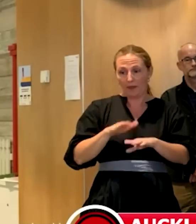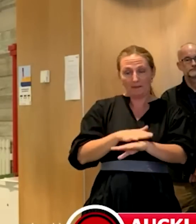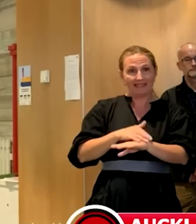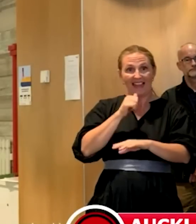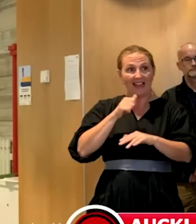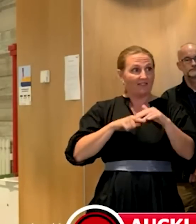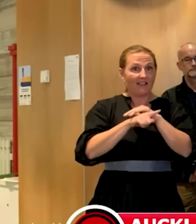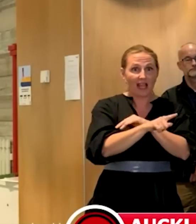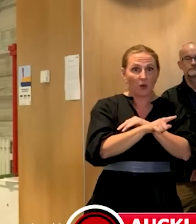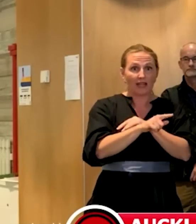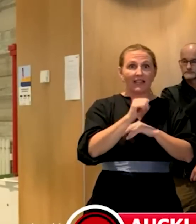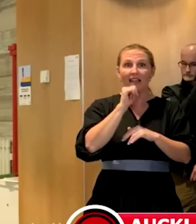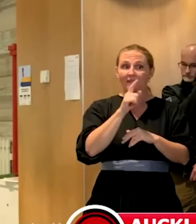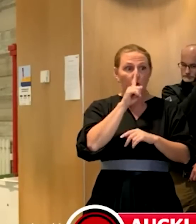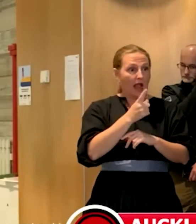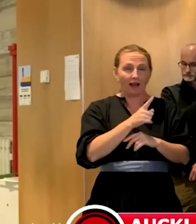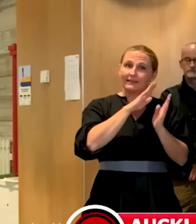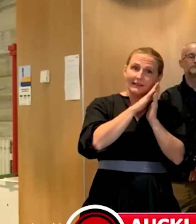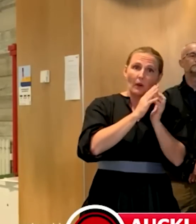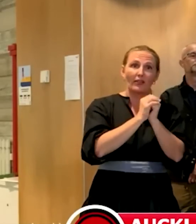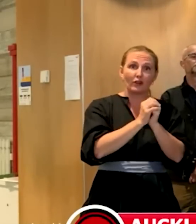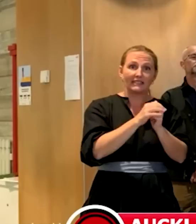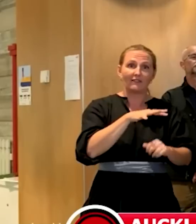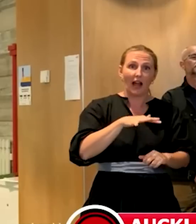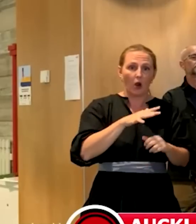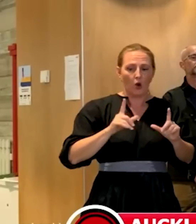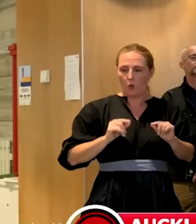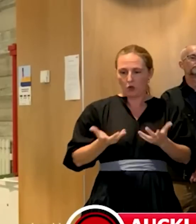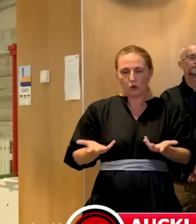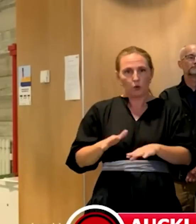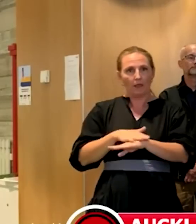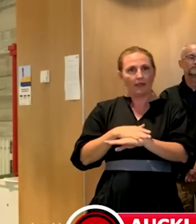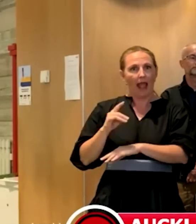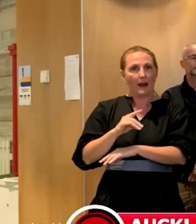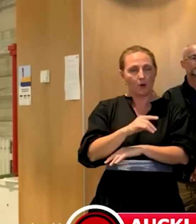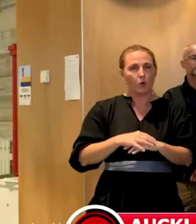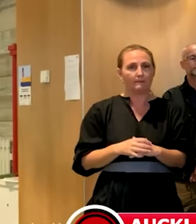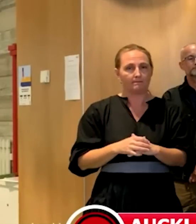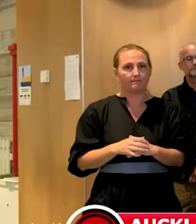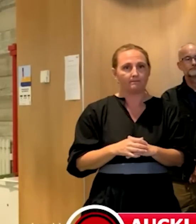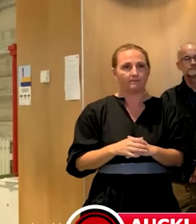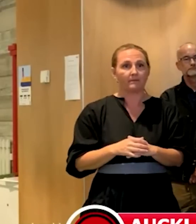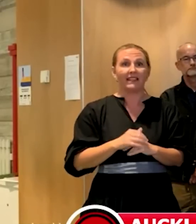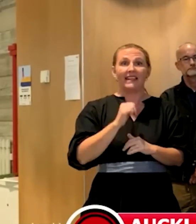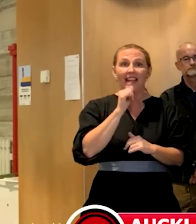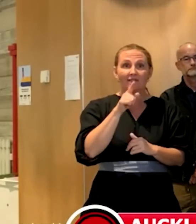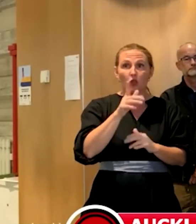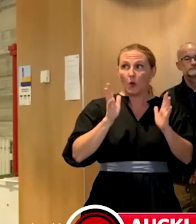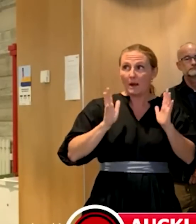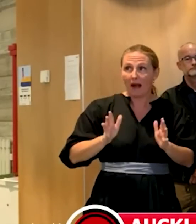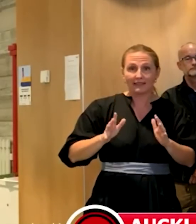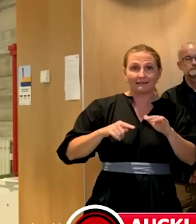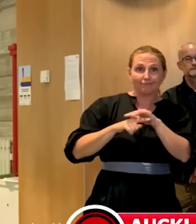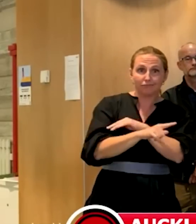evacuate and can't stay with friends or whānau. If you're in that situation where you need to leave your